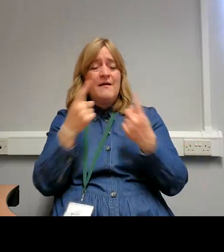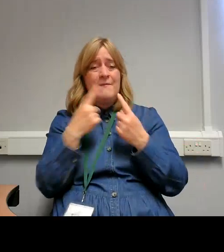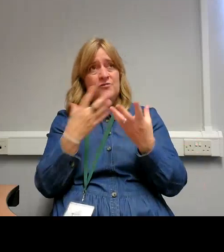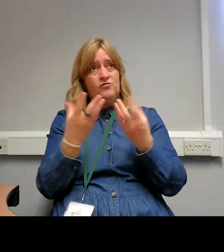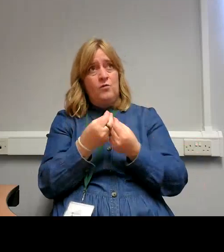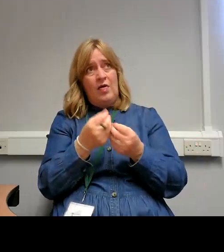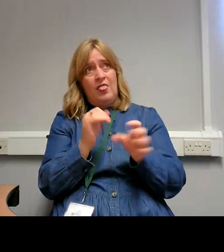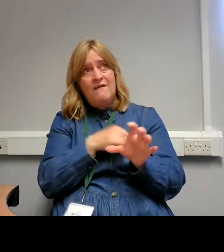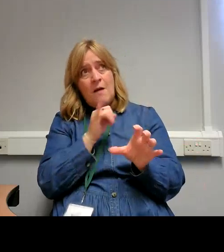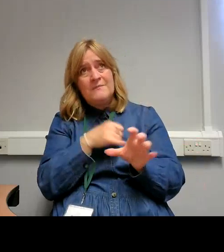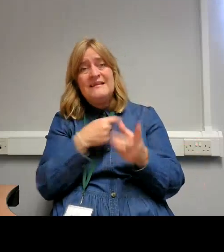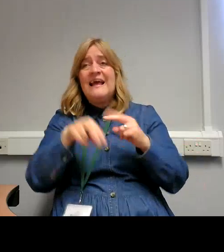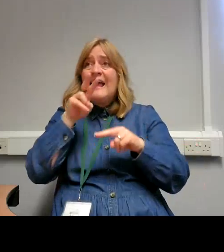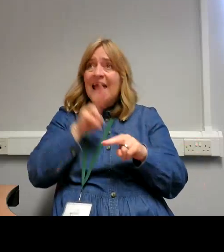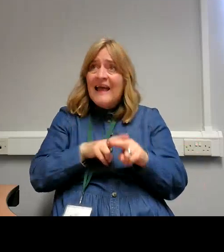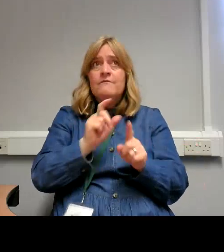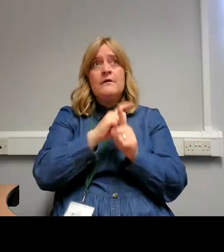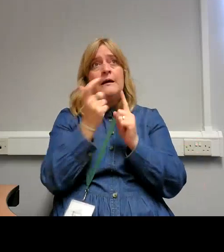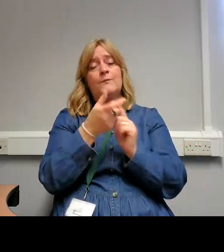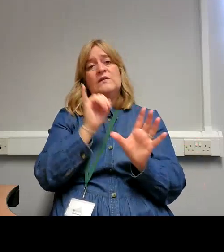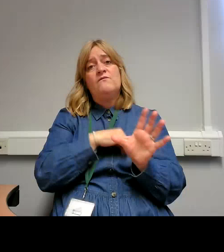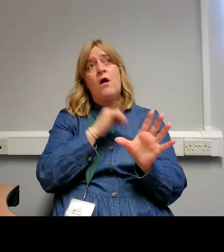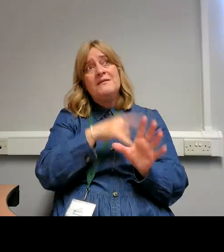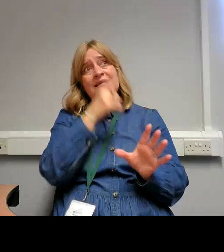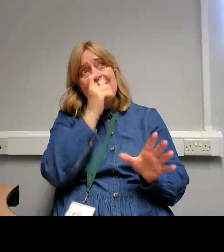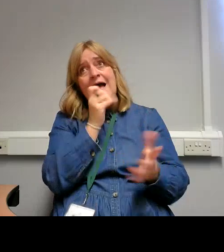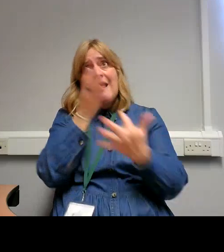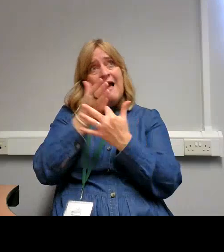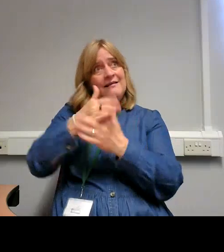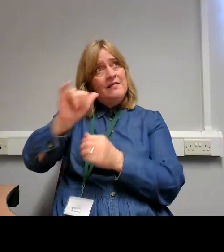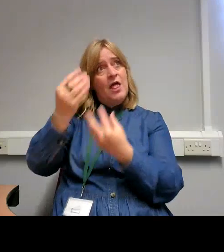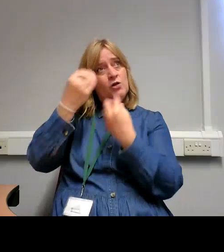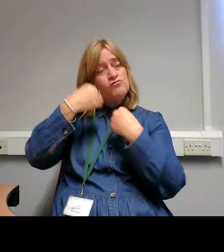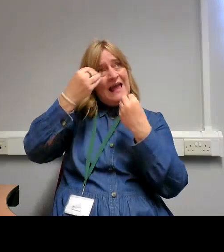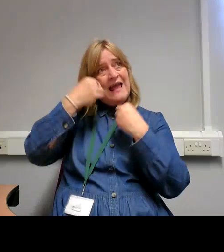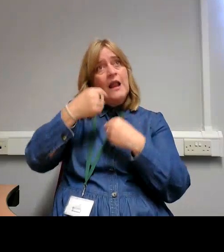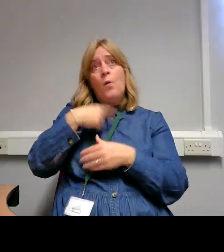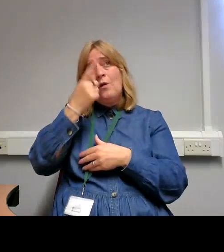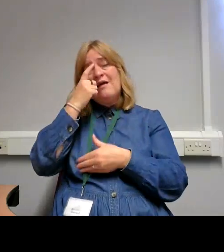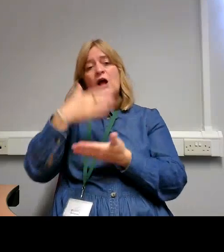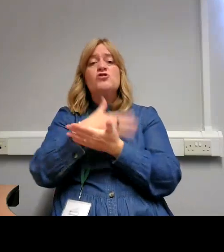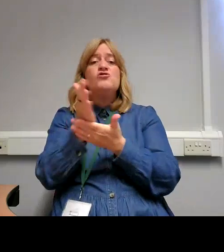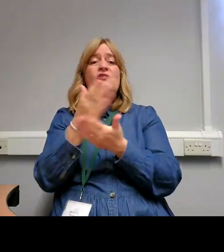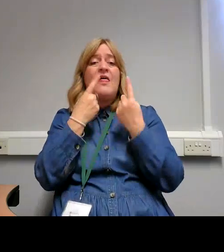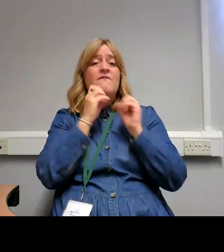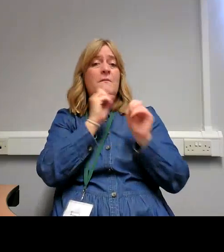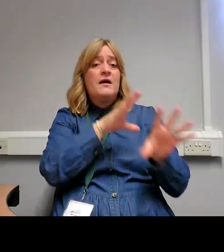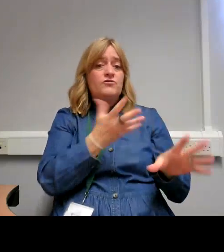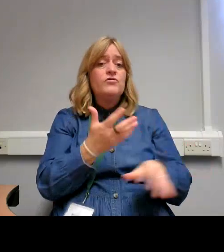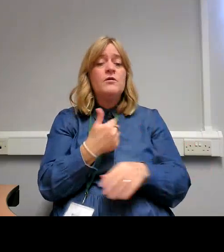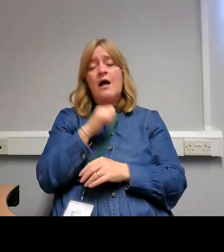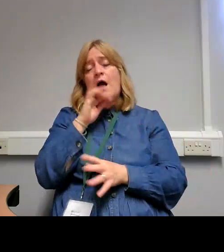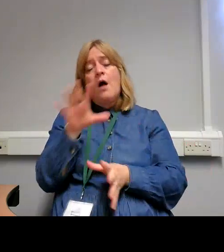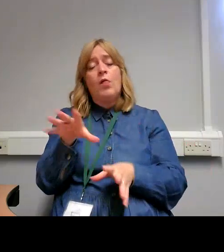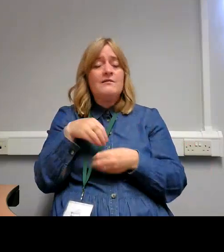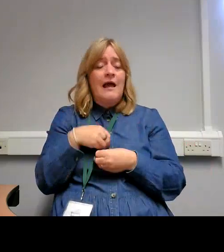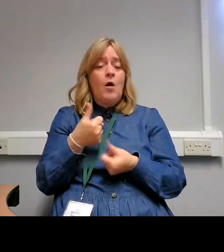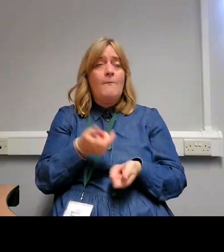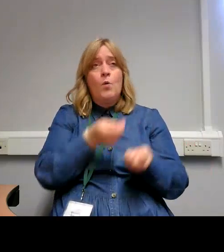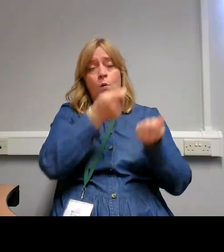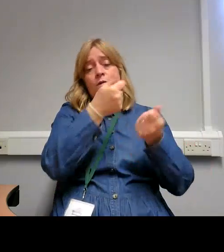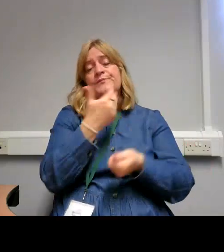that community pharmacists can access that training, we can look towards sharing that out. So I'll take that on board. Thank